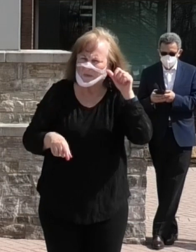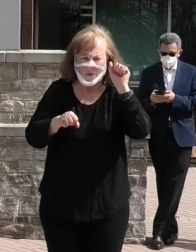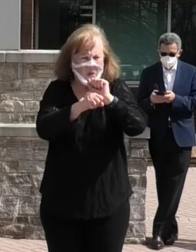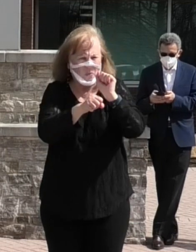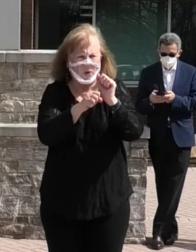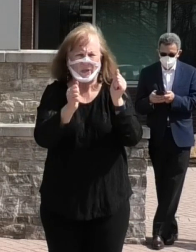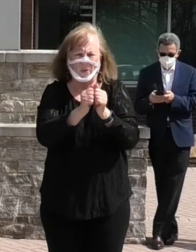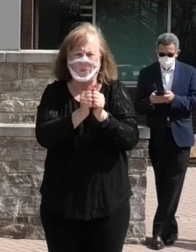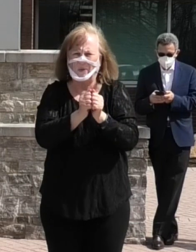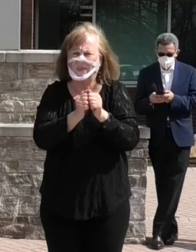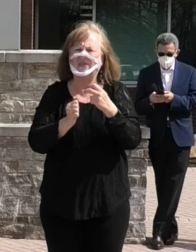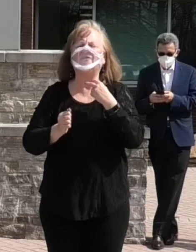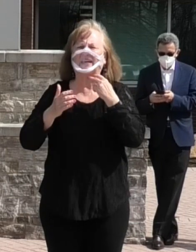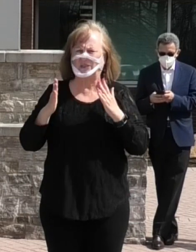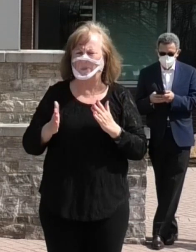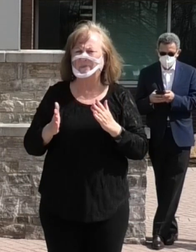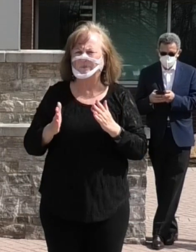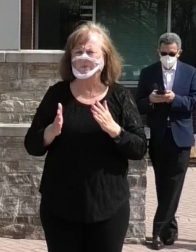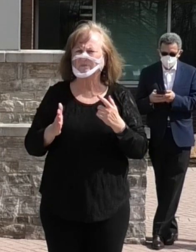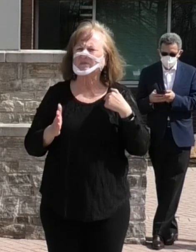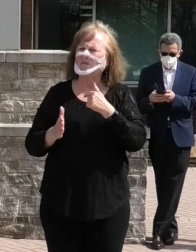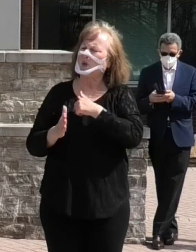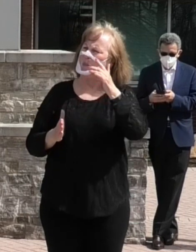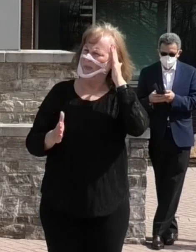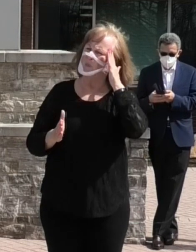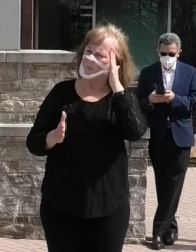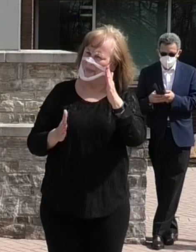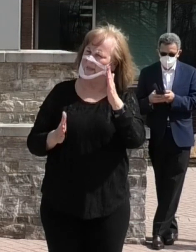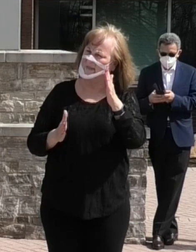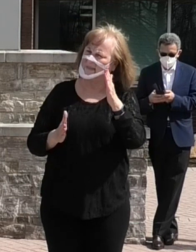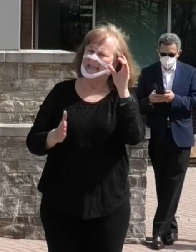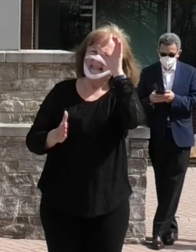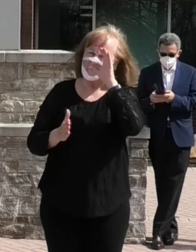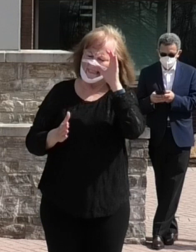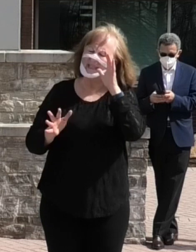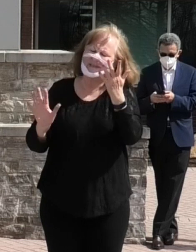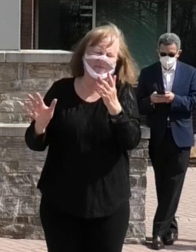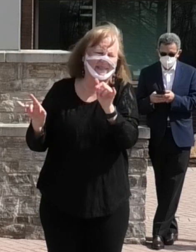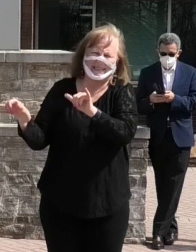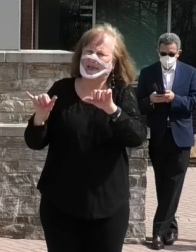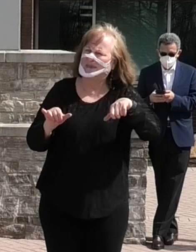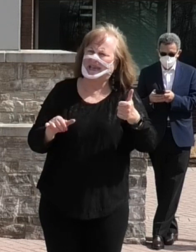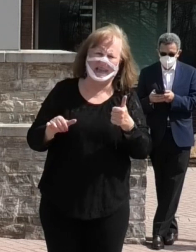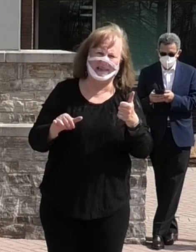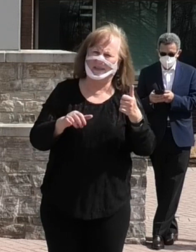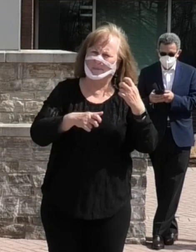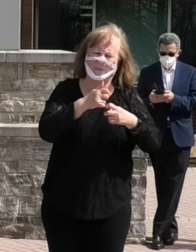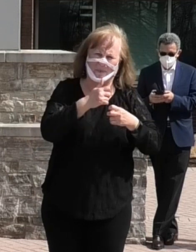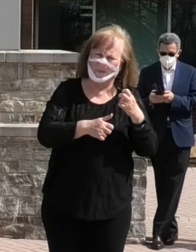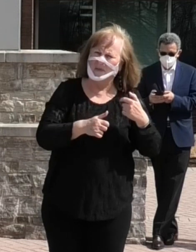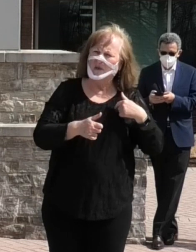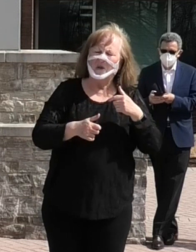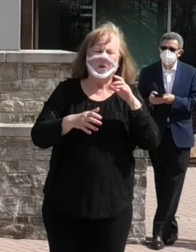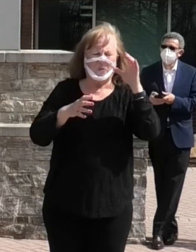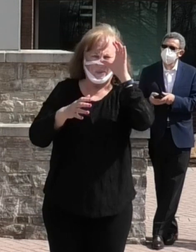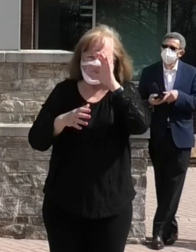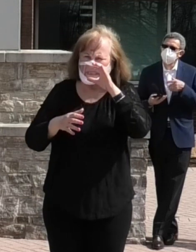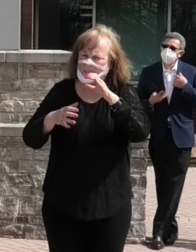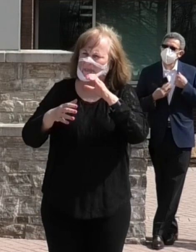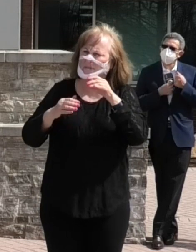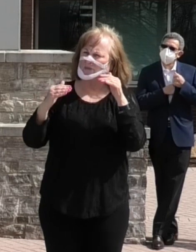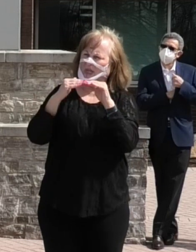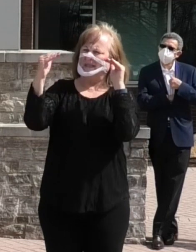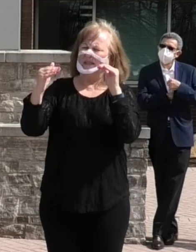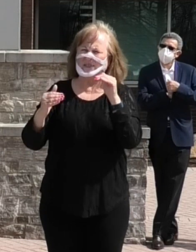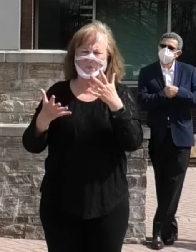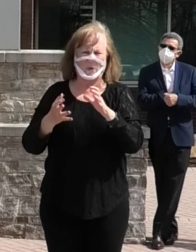working with the victim, and we will seek, as we would any perpetrator who seeks to